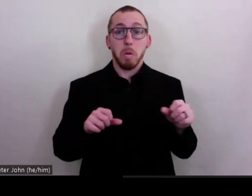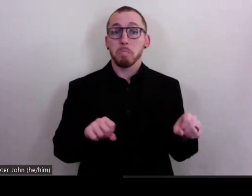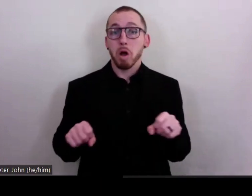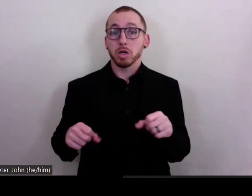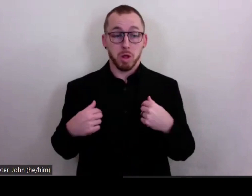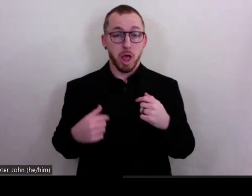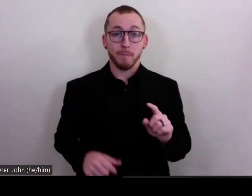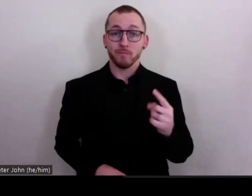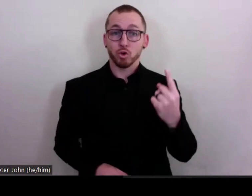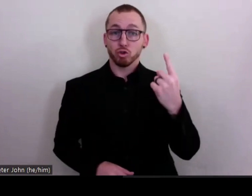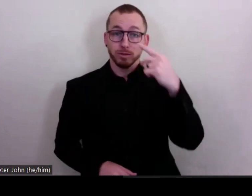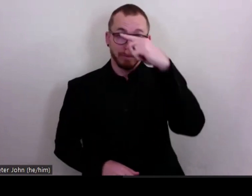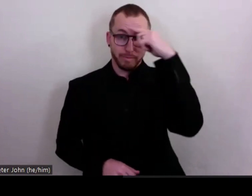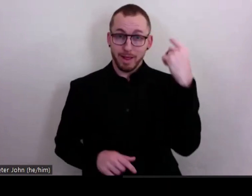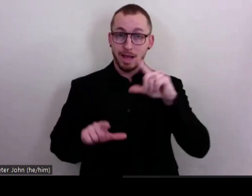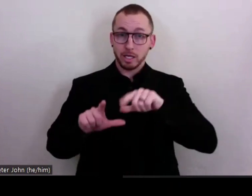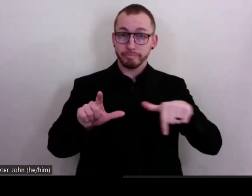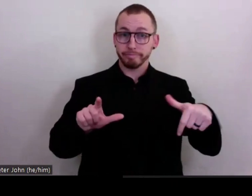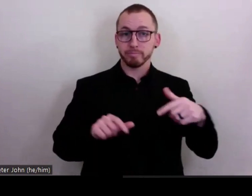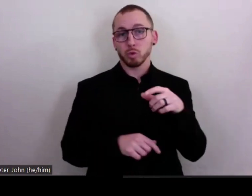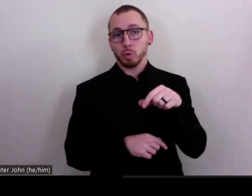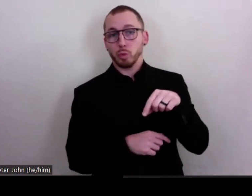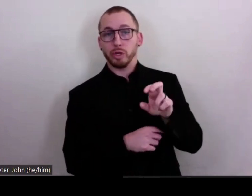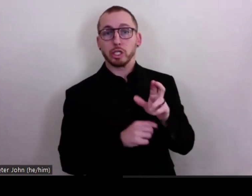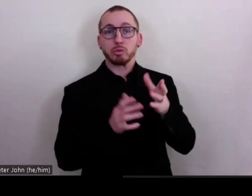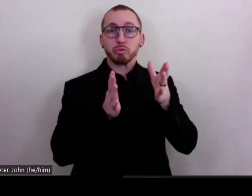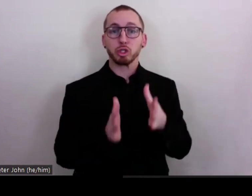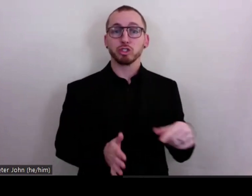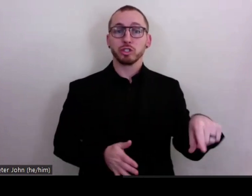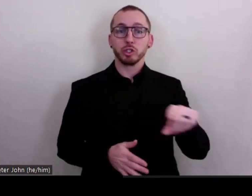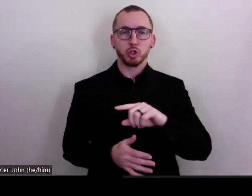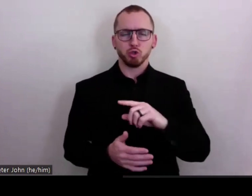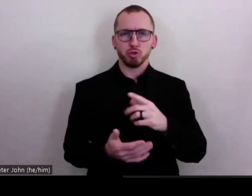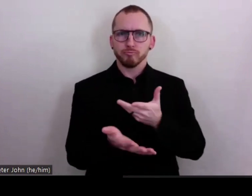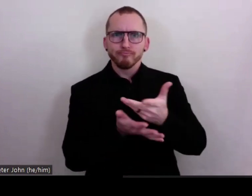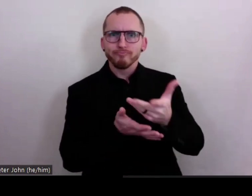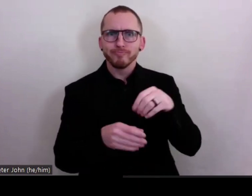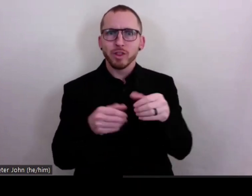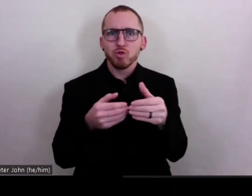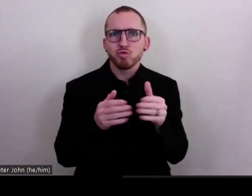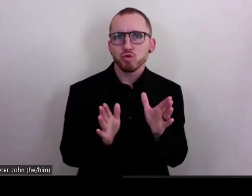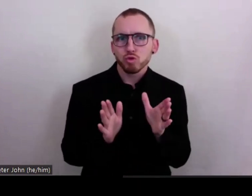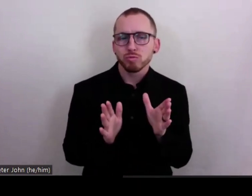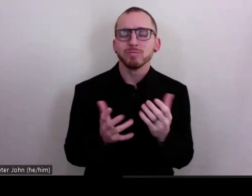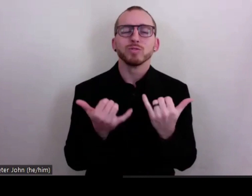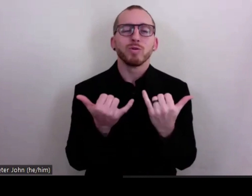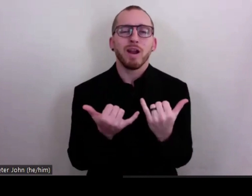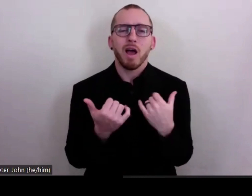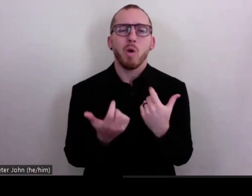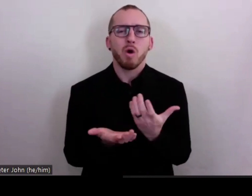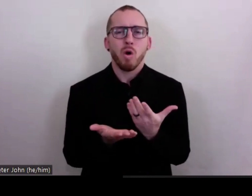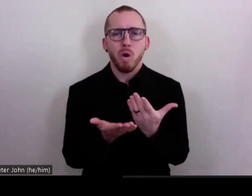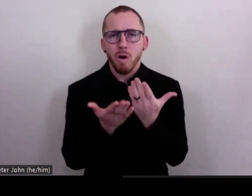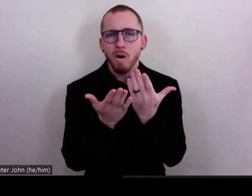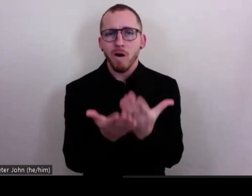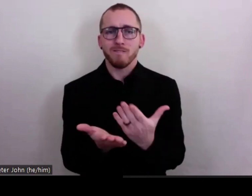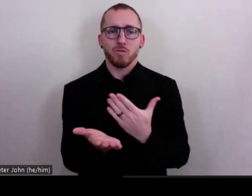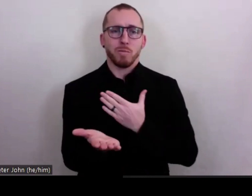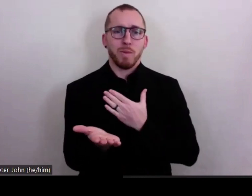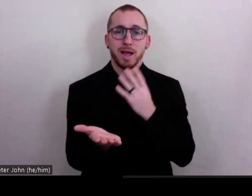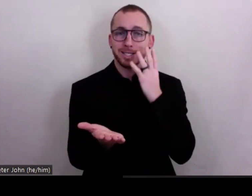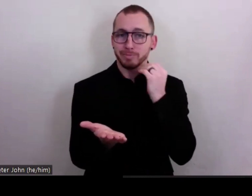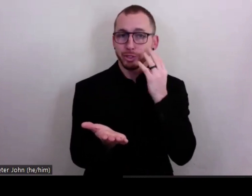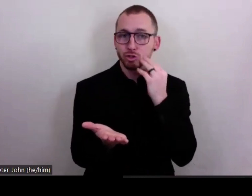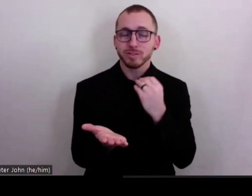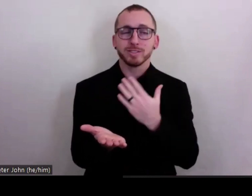pleasure to be in the room with. And so I want to offer my